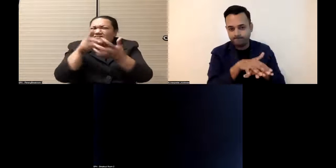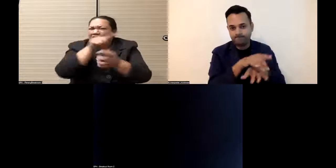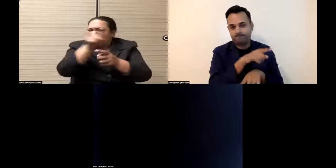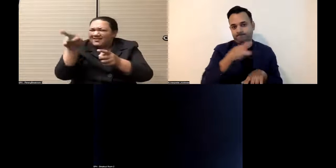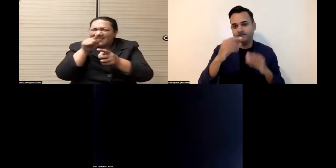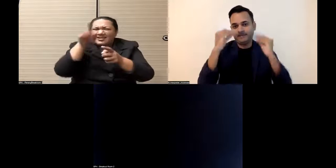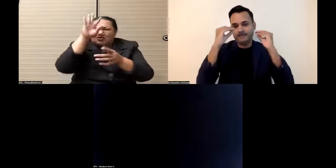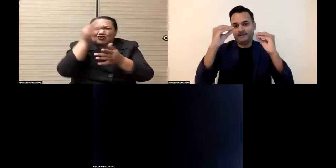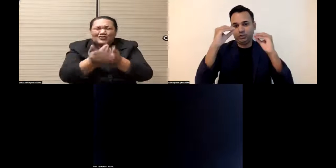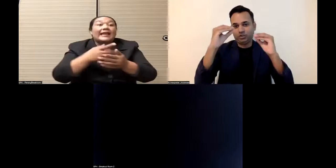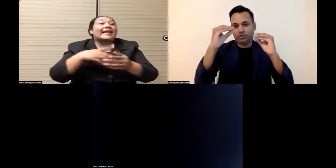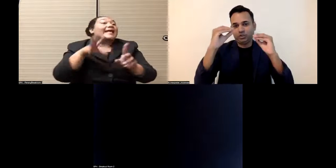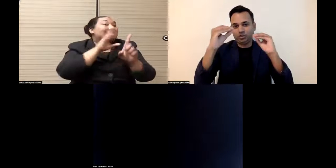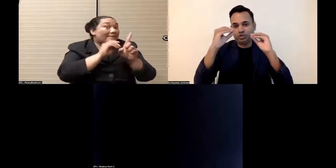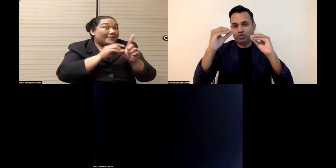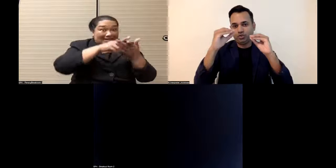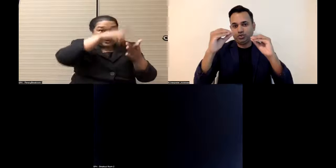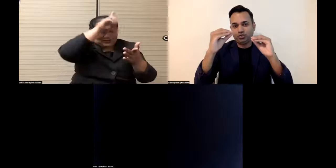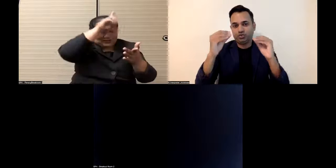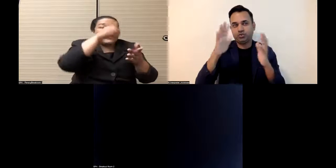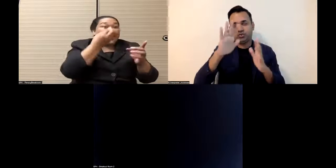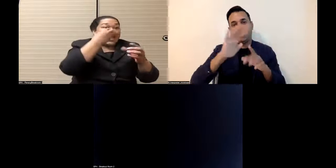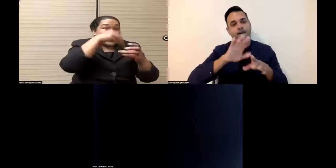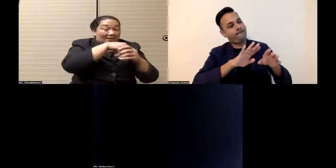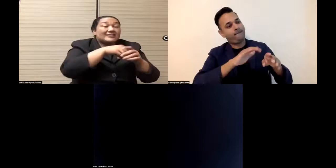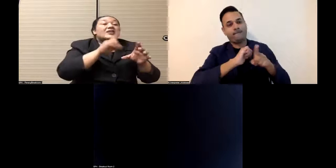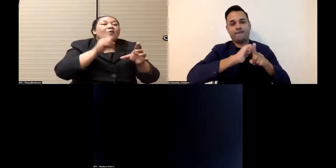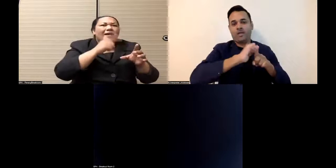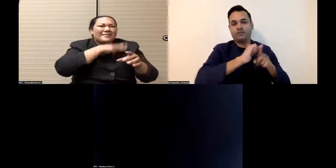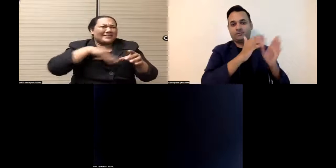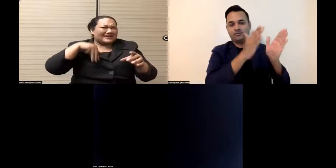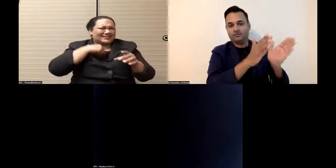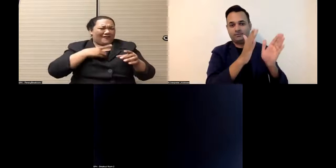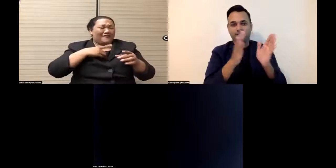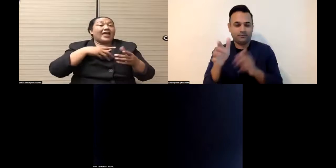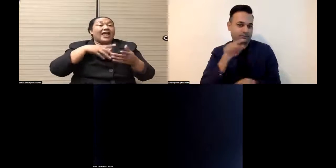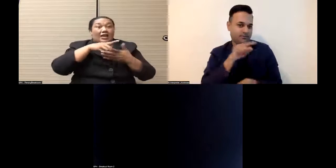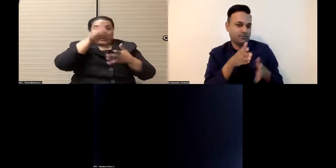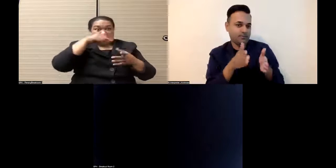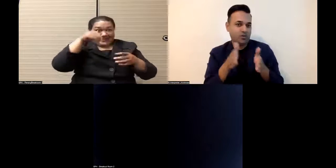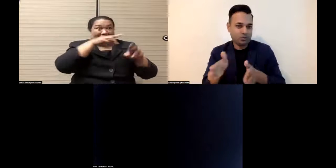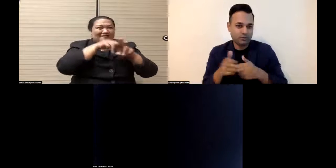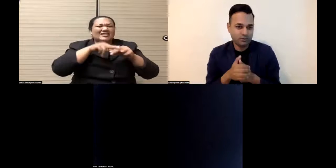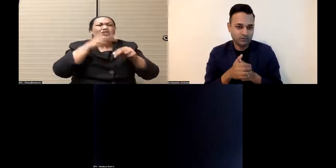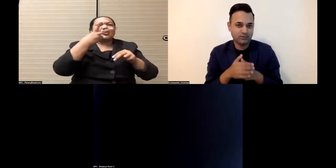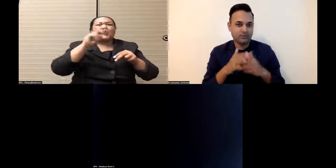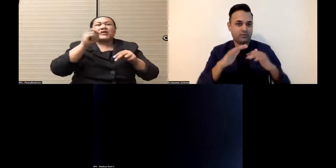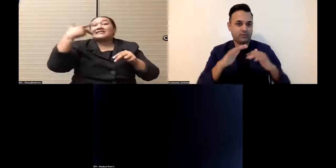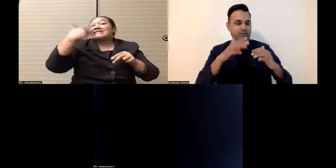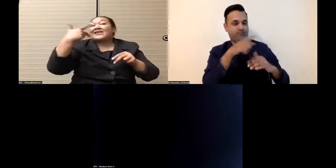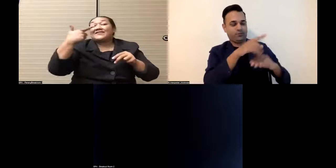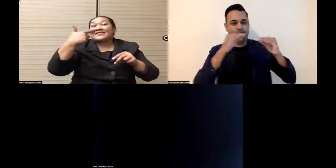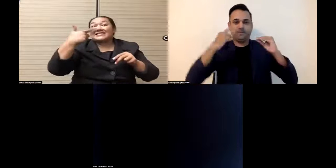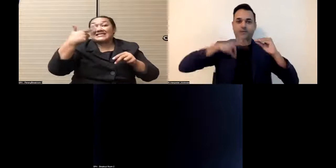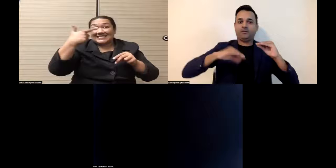Ministry of Education, Heritage and Arts in Fiji since 2017, with a multifaceted approach that includes, among other